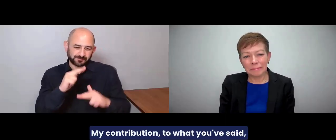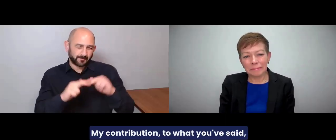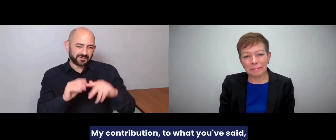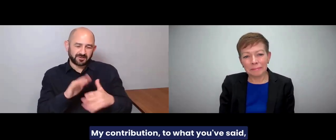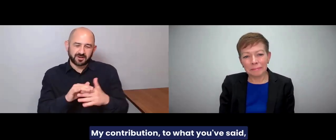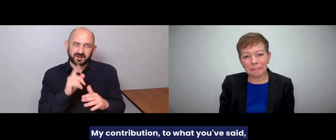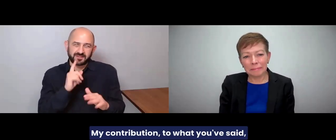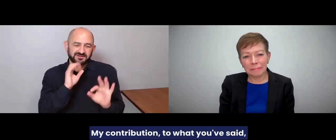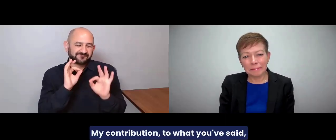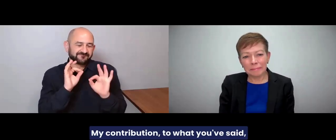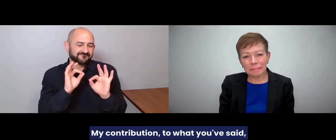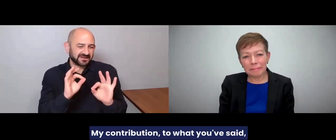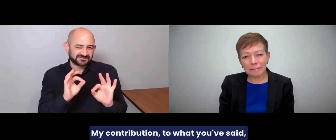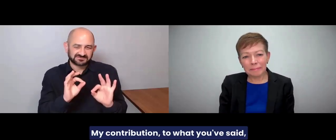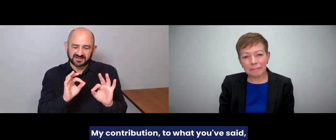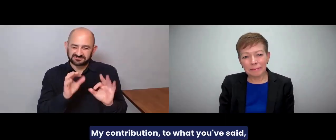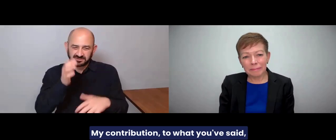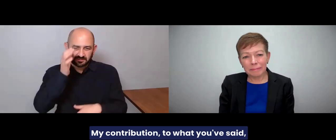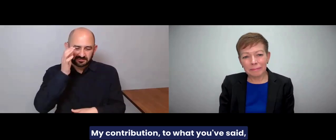Absolutely. My contribution